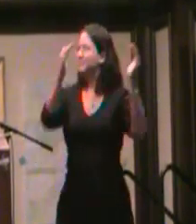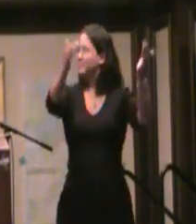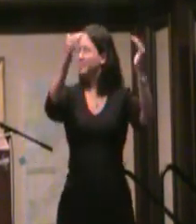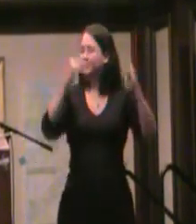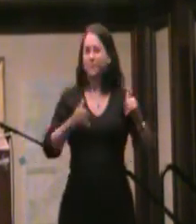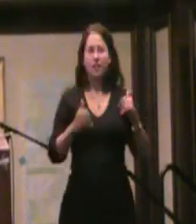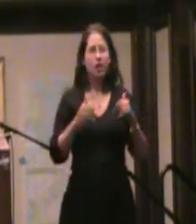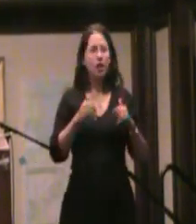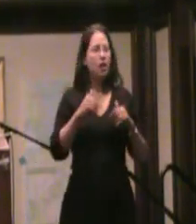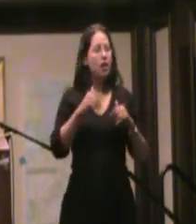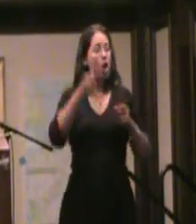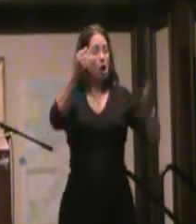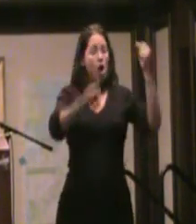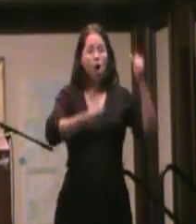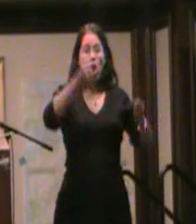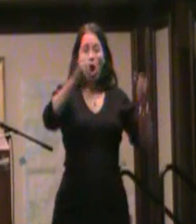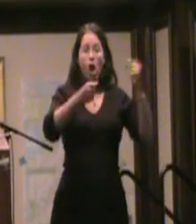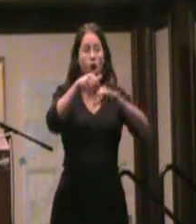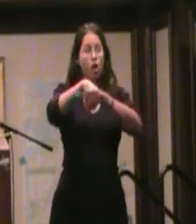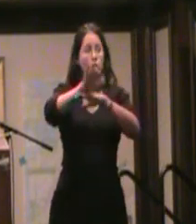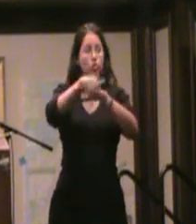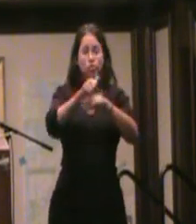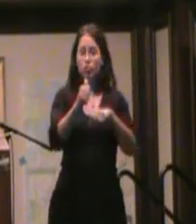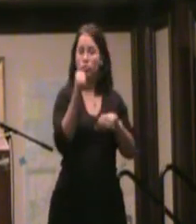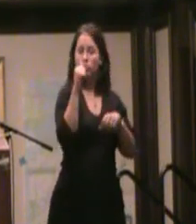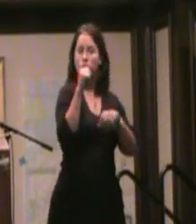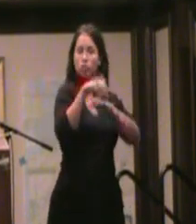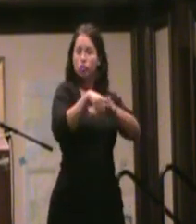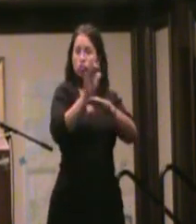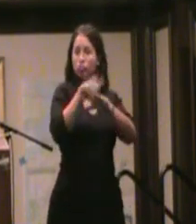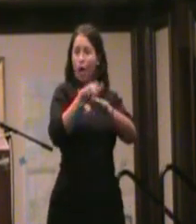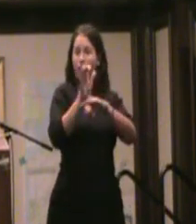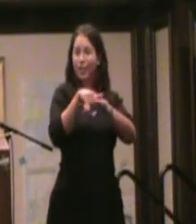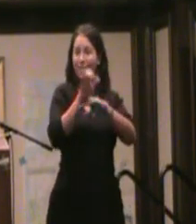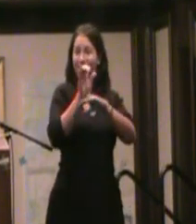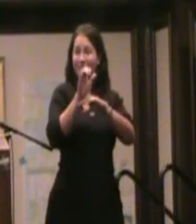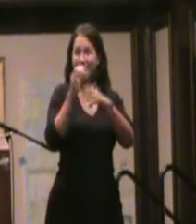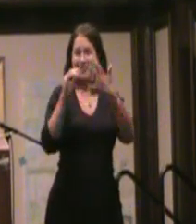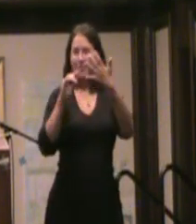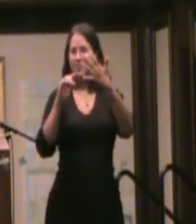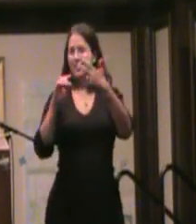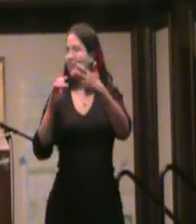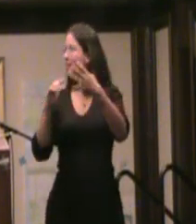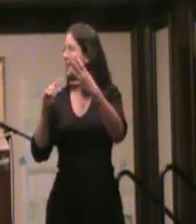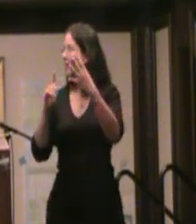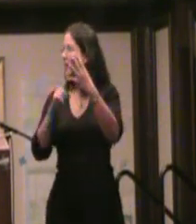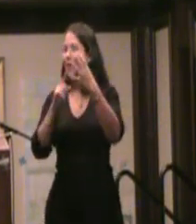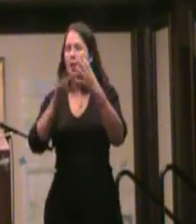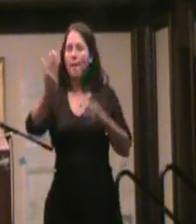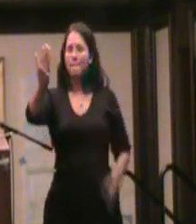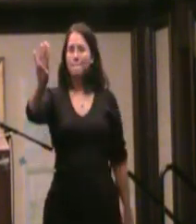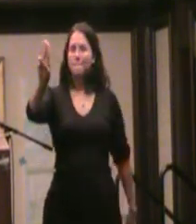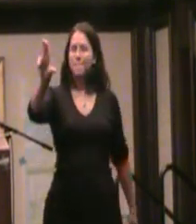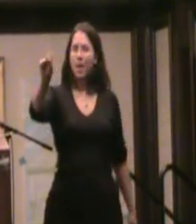3 words for car trunk and 5 words for bus.